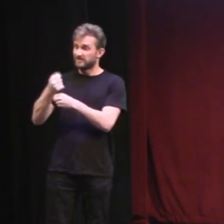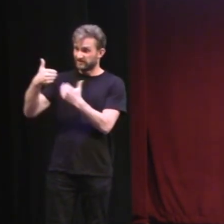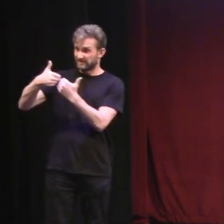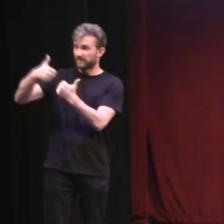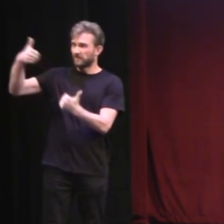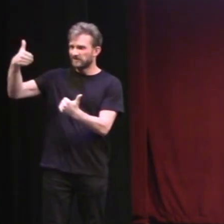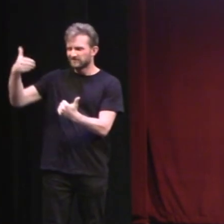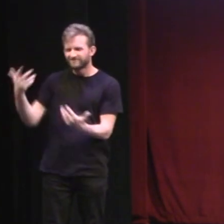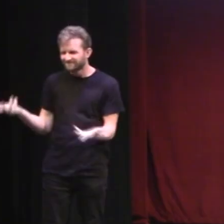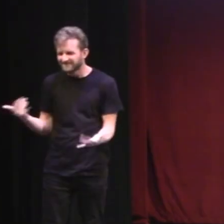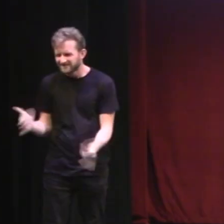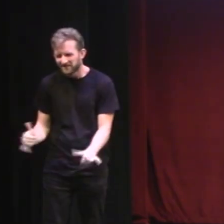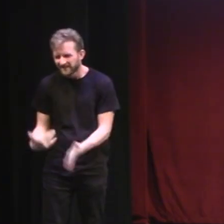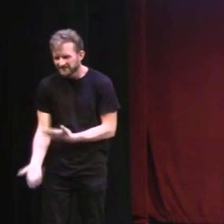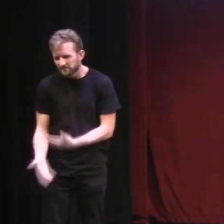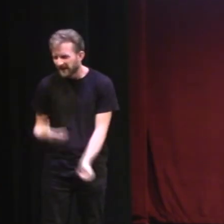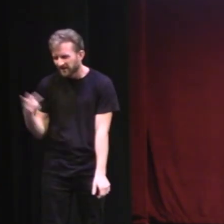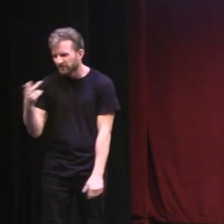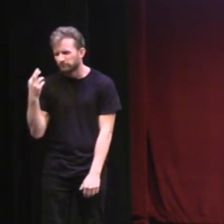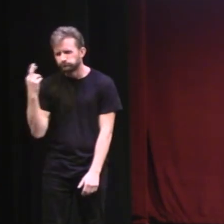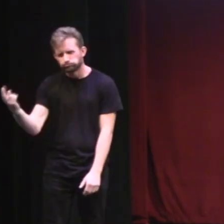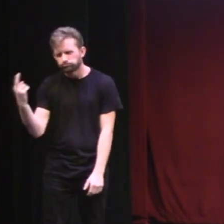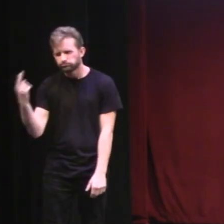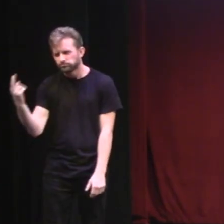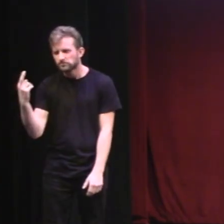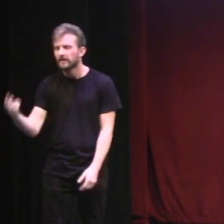she's always in some kind of relationship.